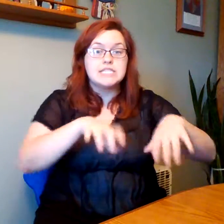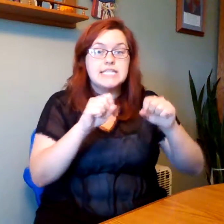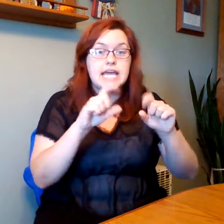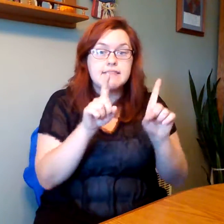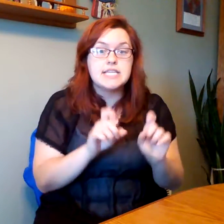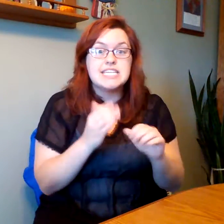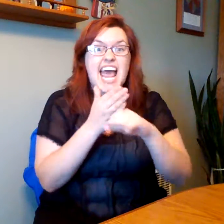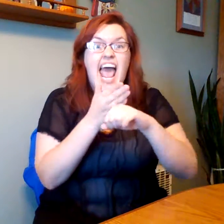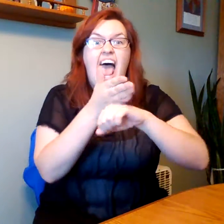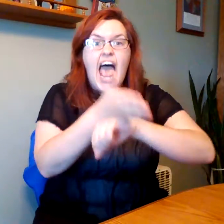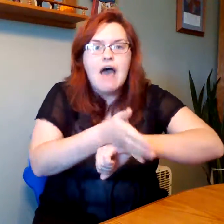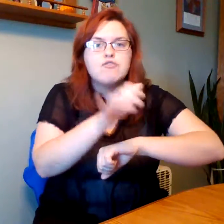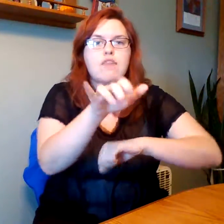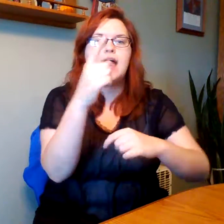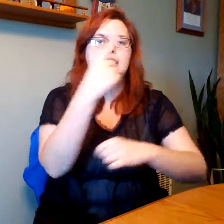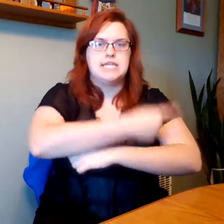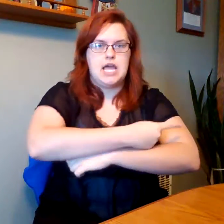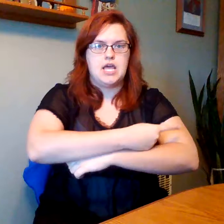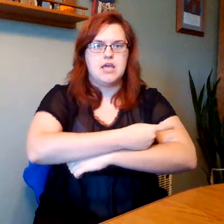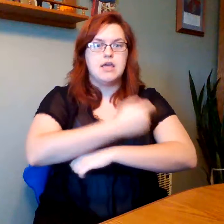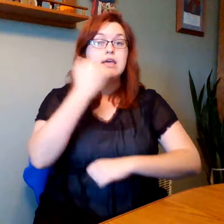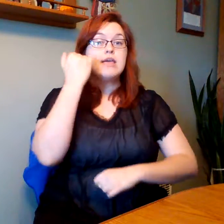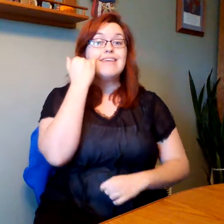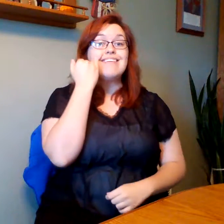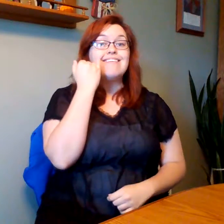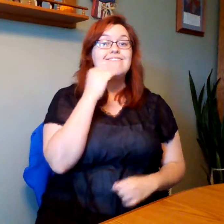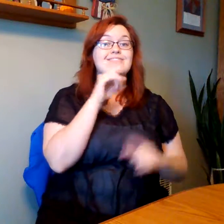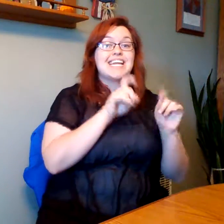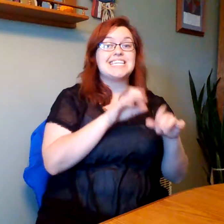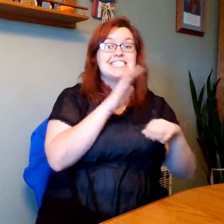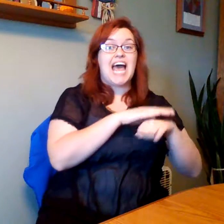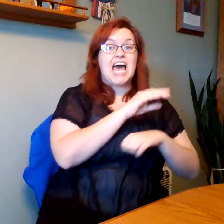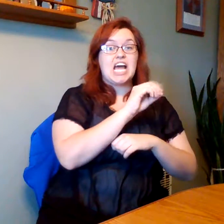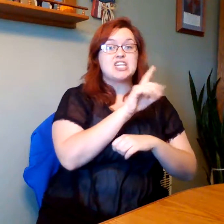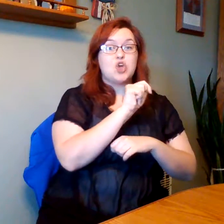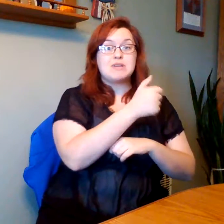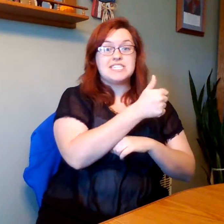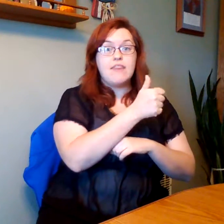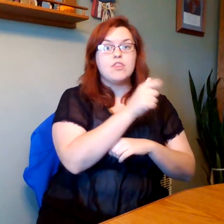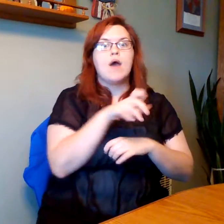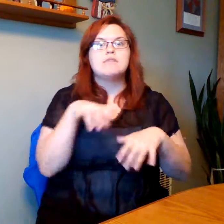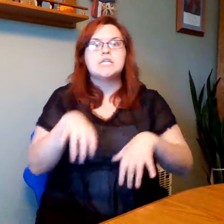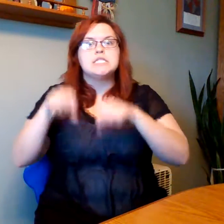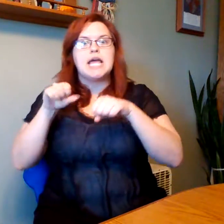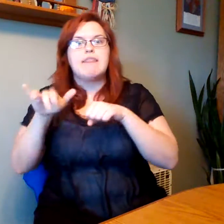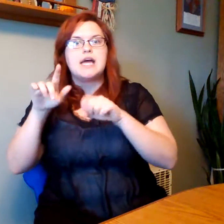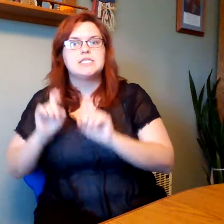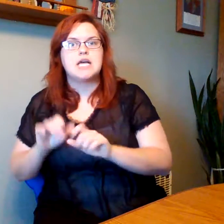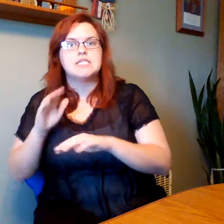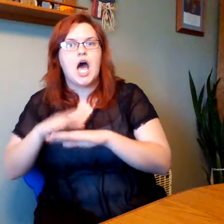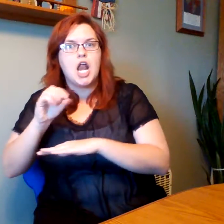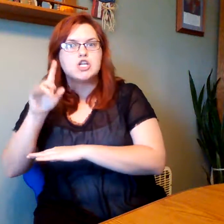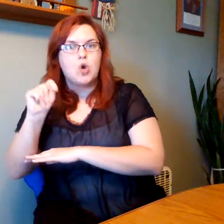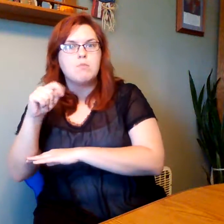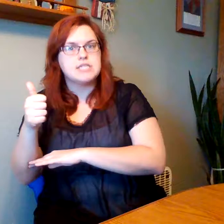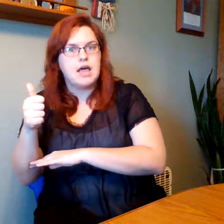that, we expect you to be here for the exams. There aren't any makeups.